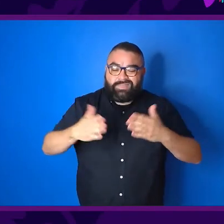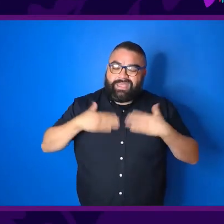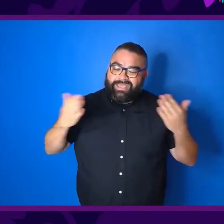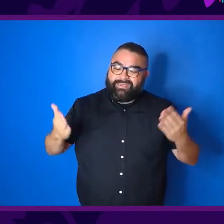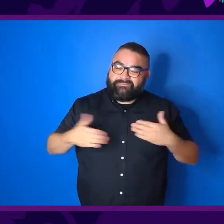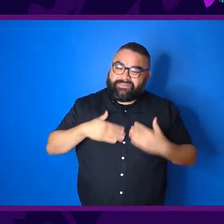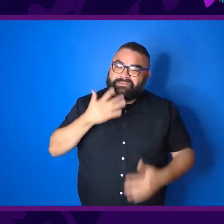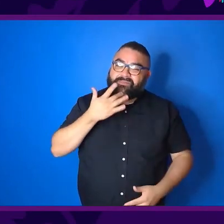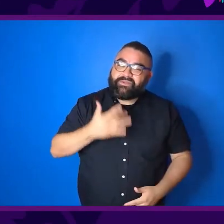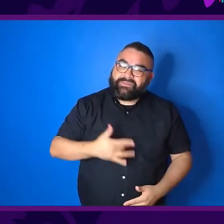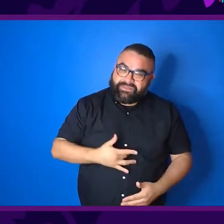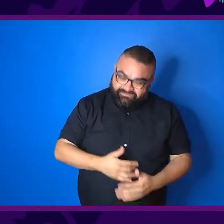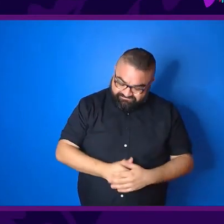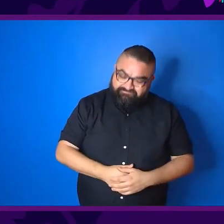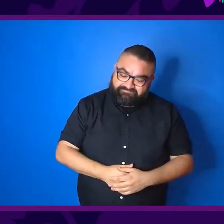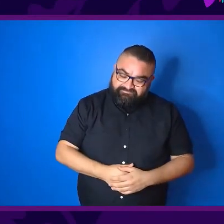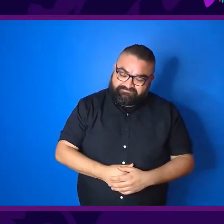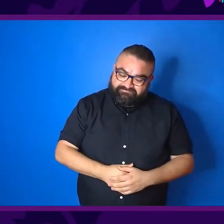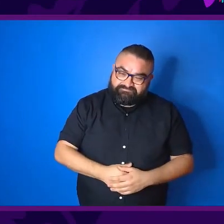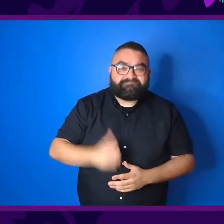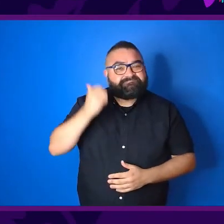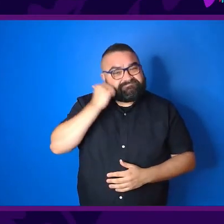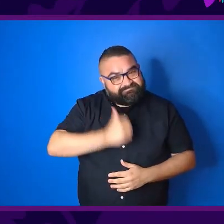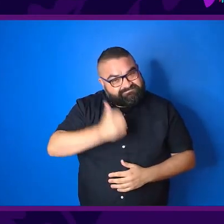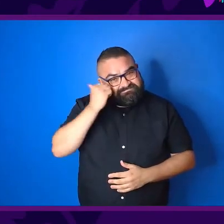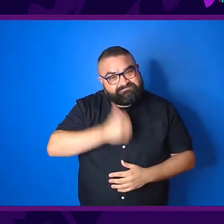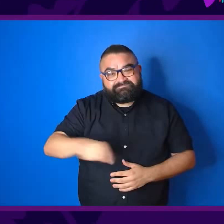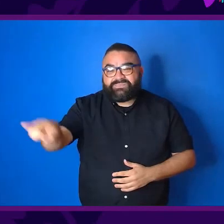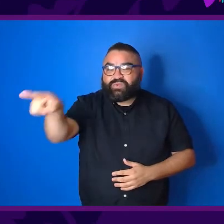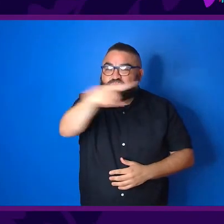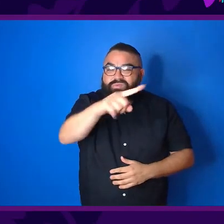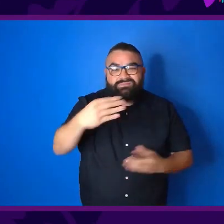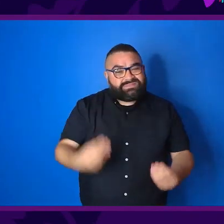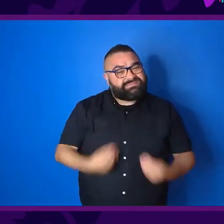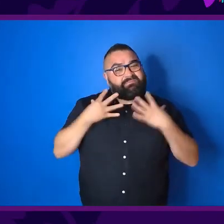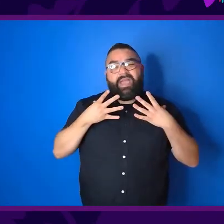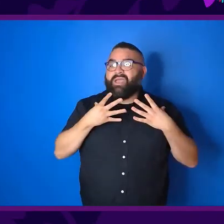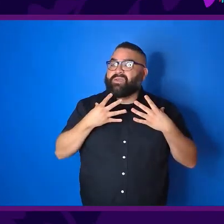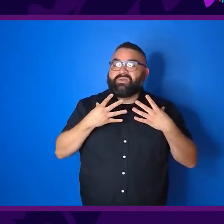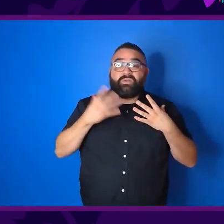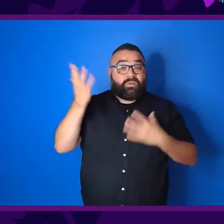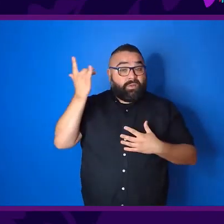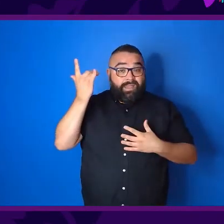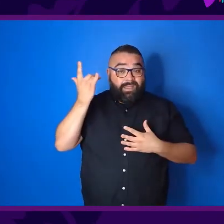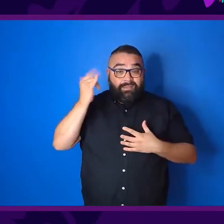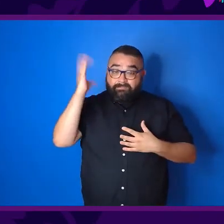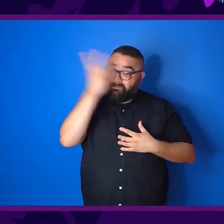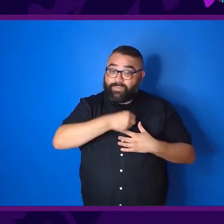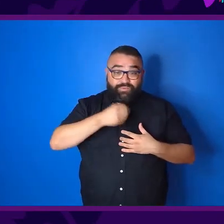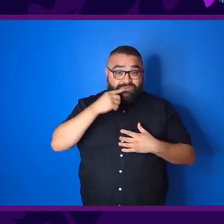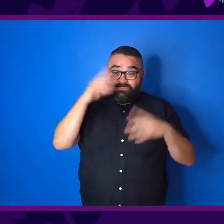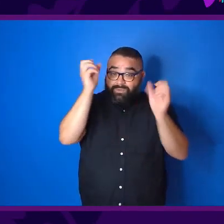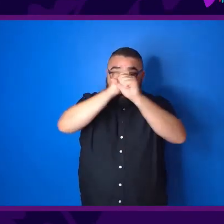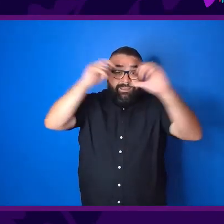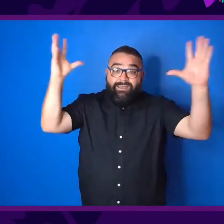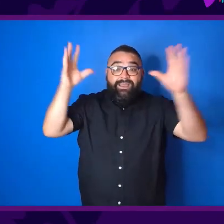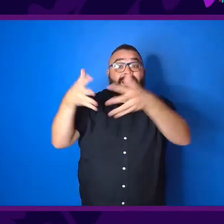birthday. Every day you inspire us with the beautiful idea that in America, si se